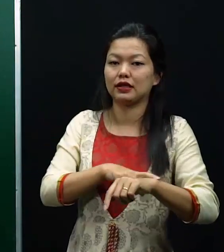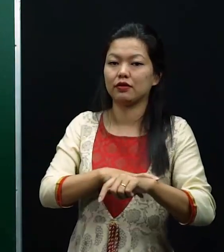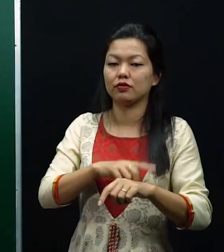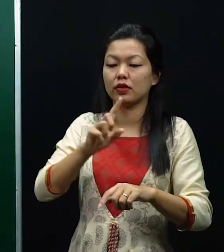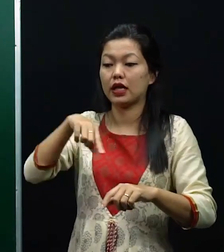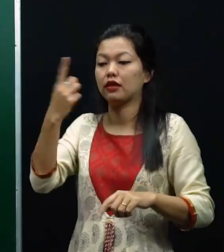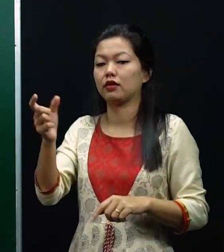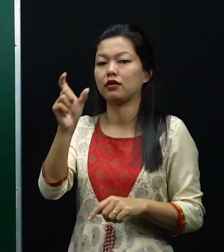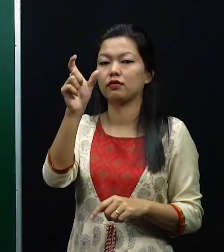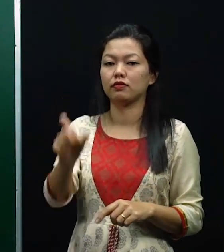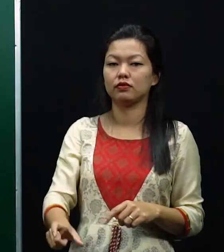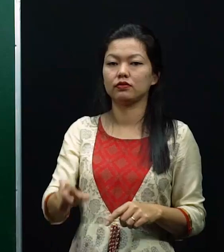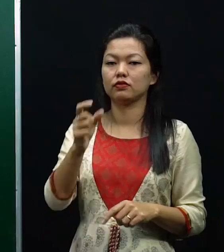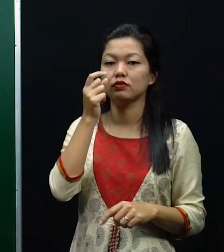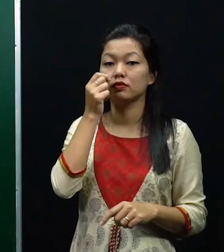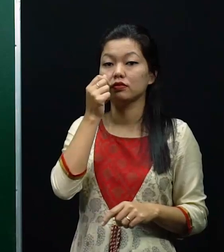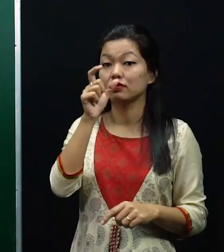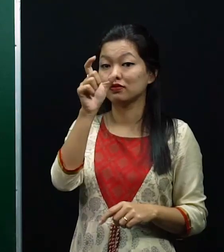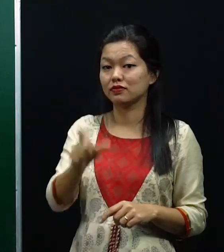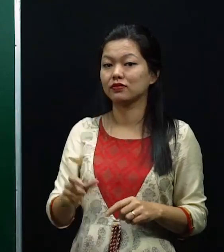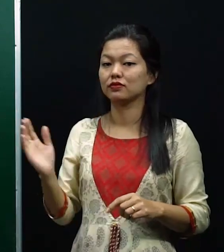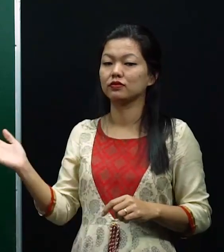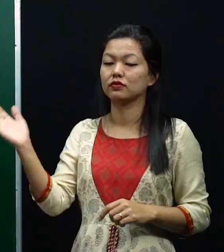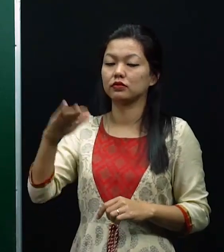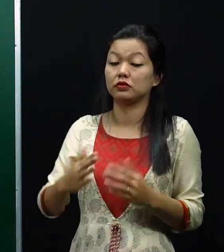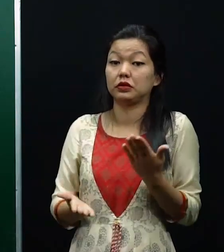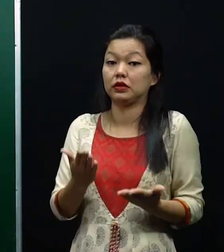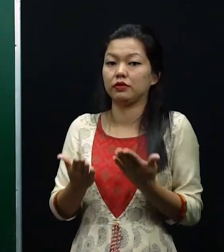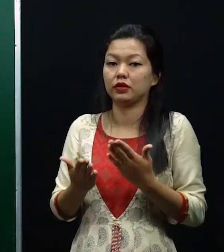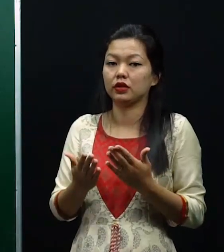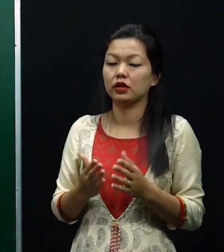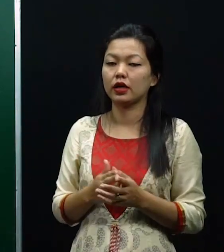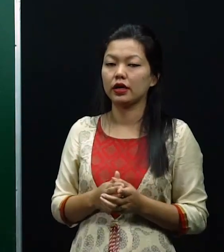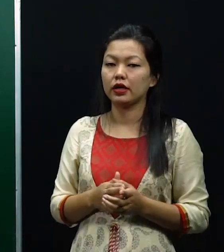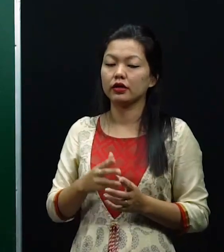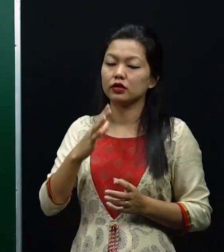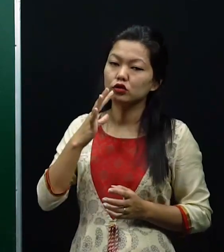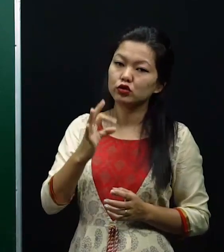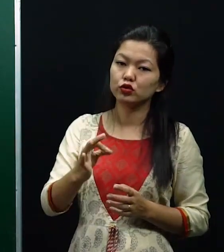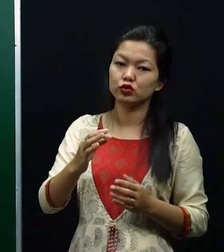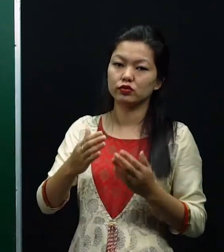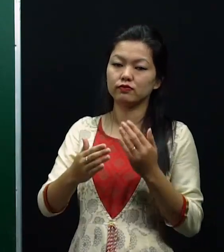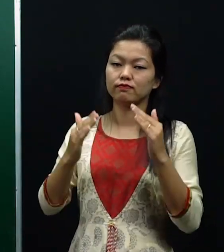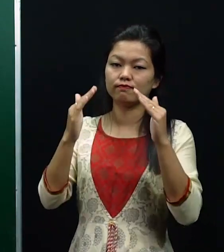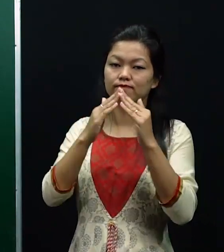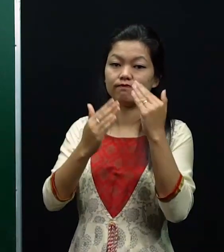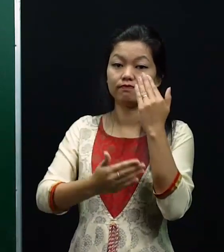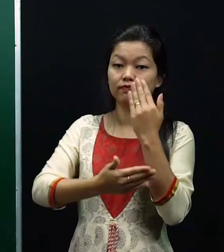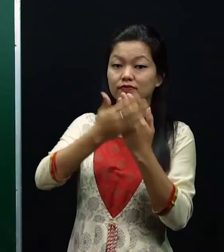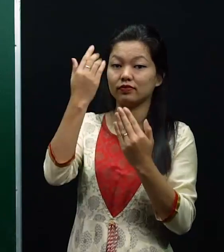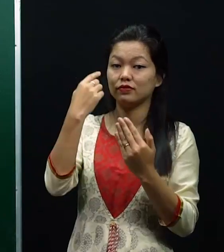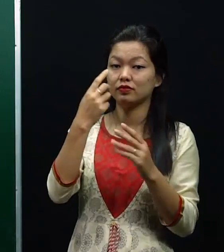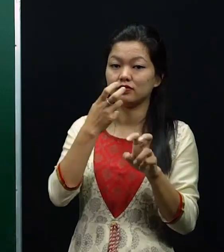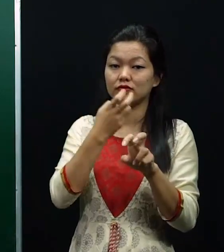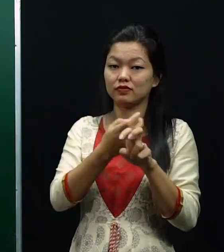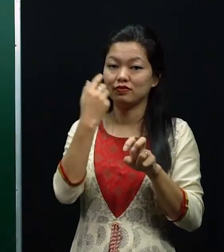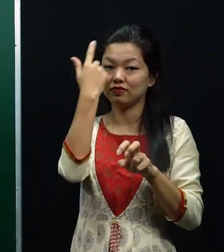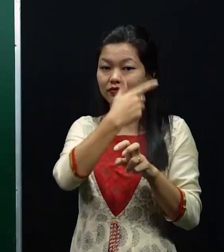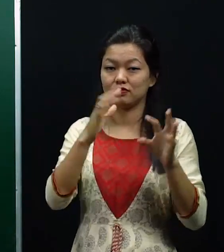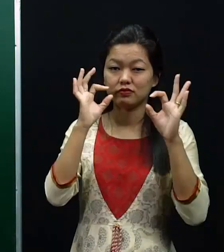he had been believing for so long. And so he just went back home with the hope that this face that whom